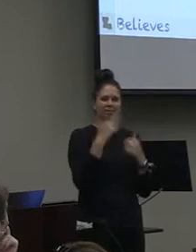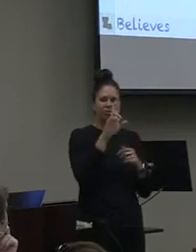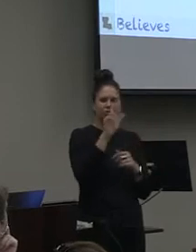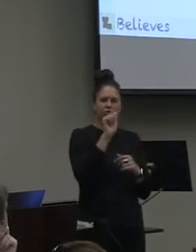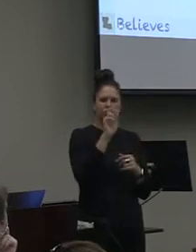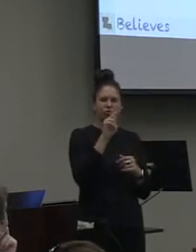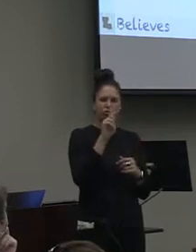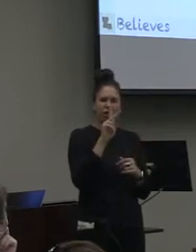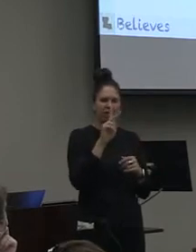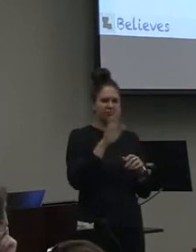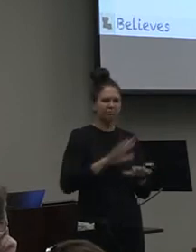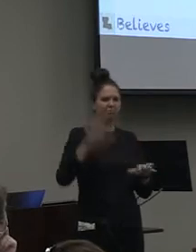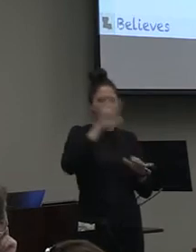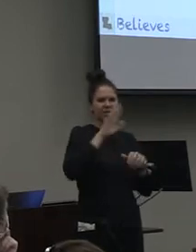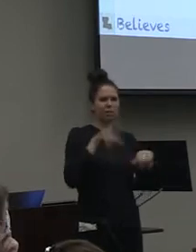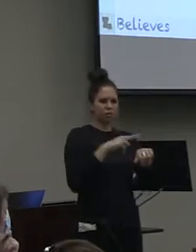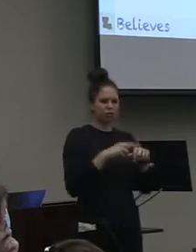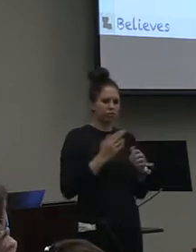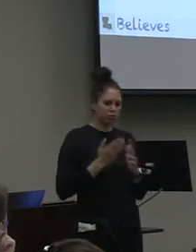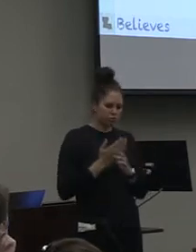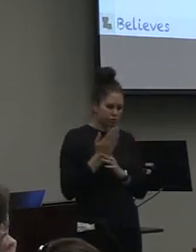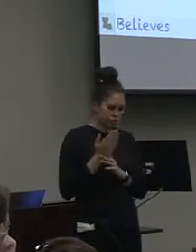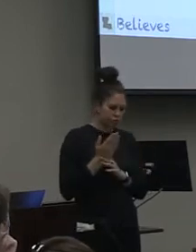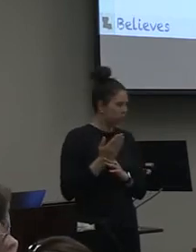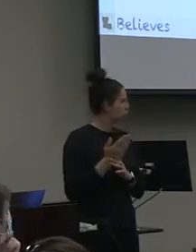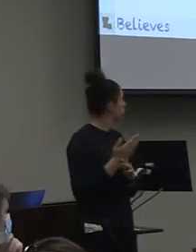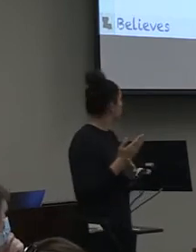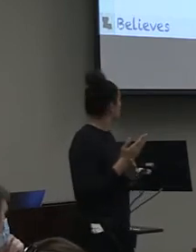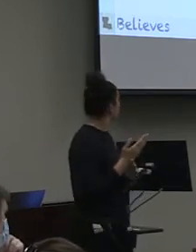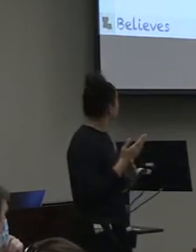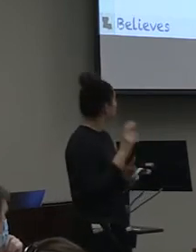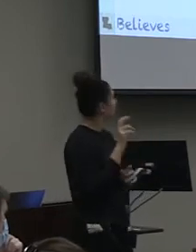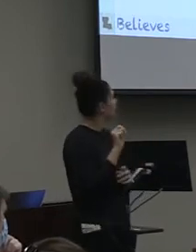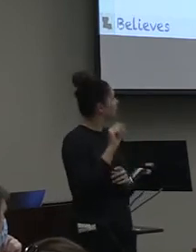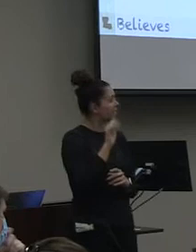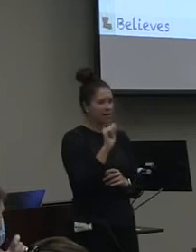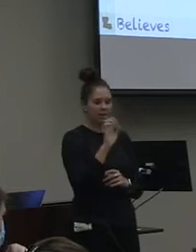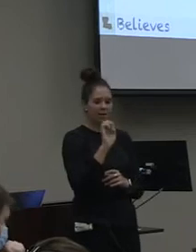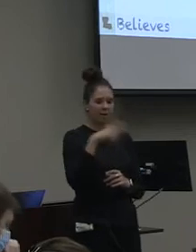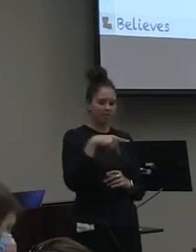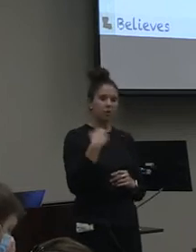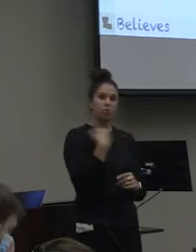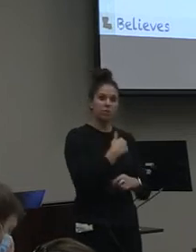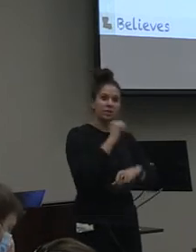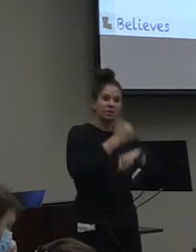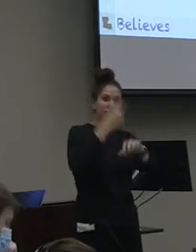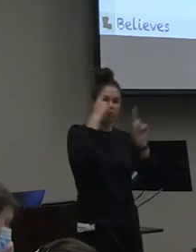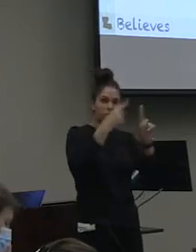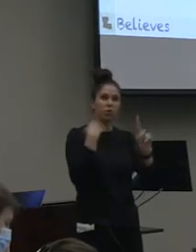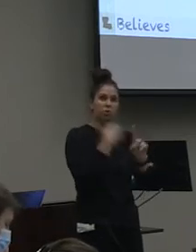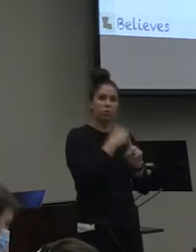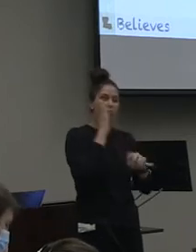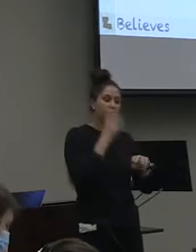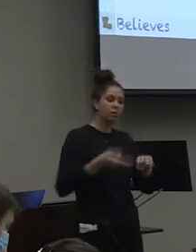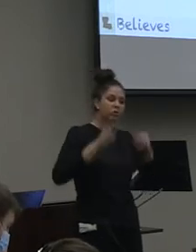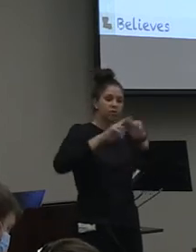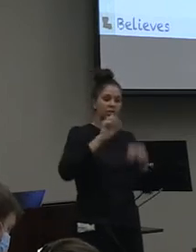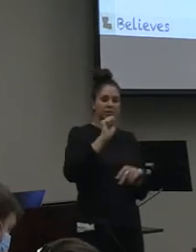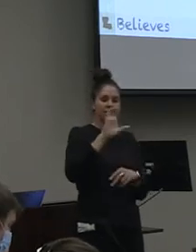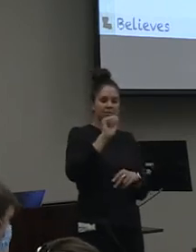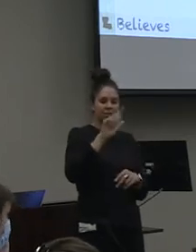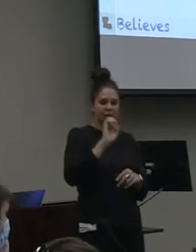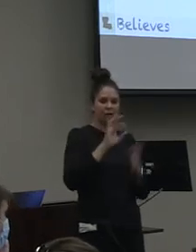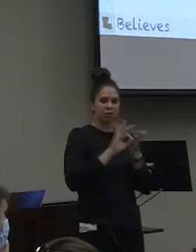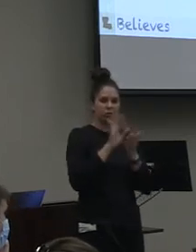the nation is through NAEP. And so we have set a goal that we will increase our scale score by 10